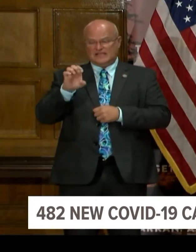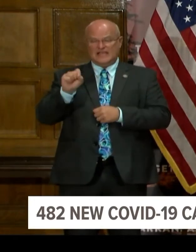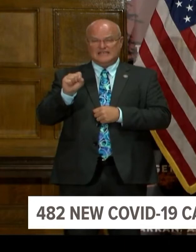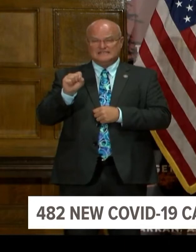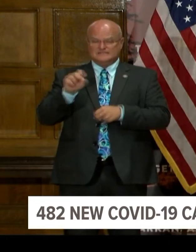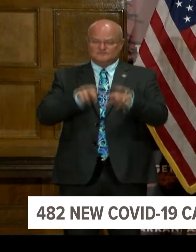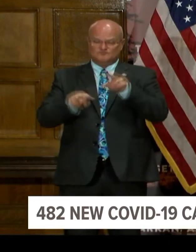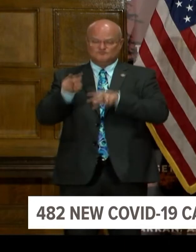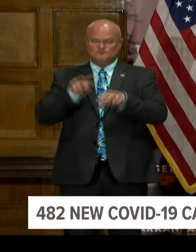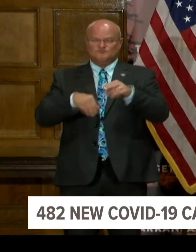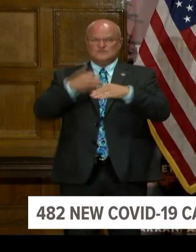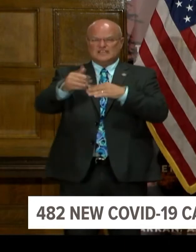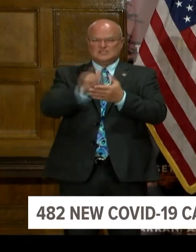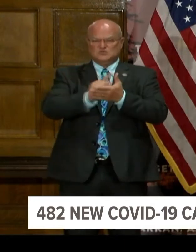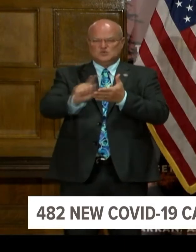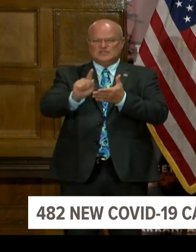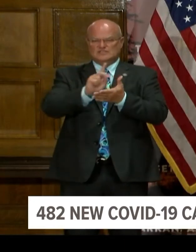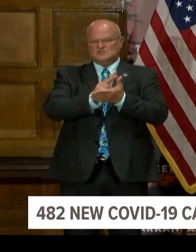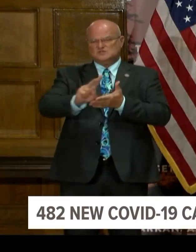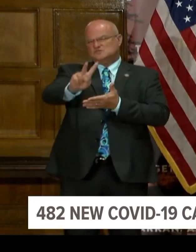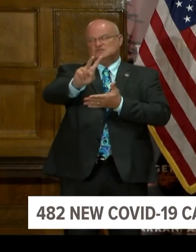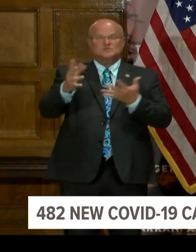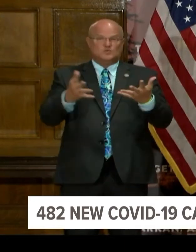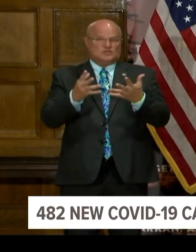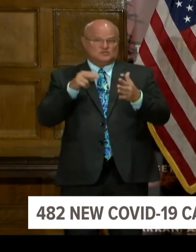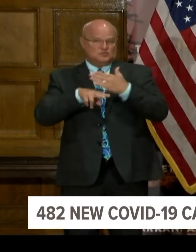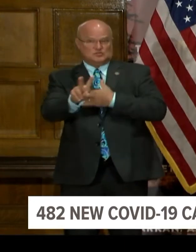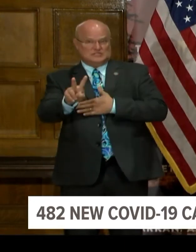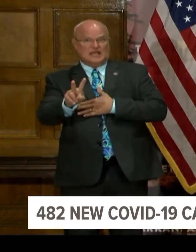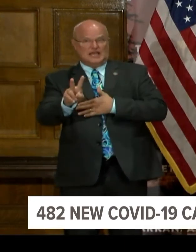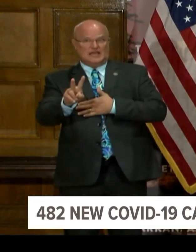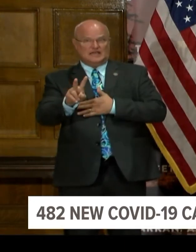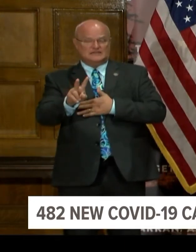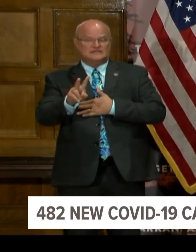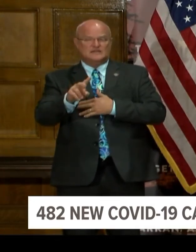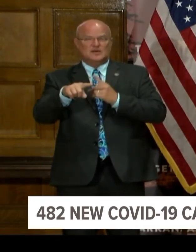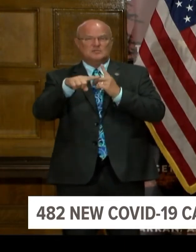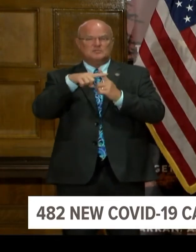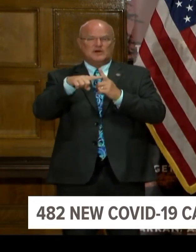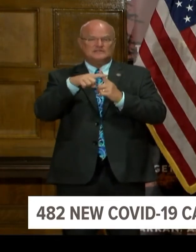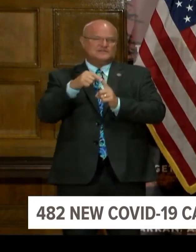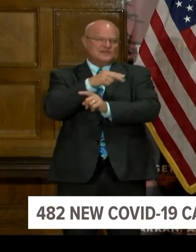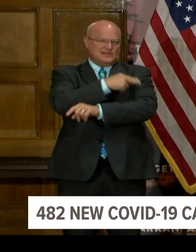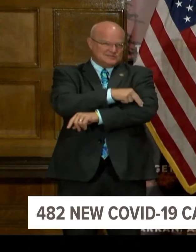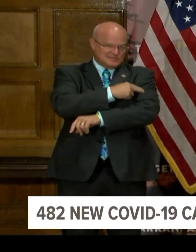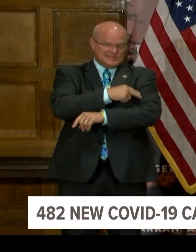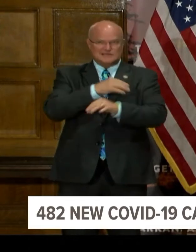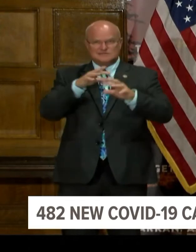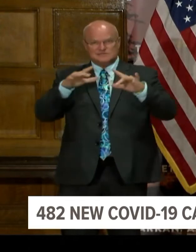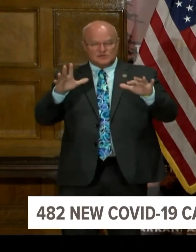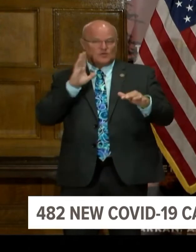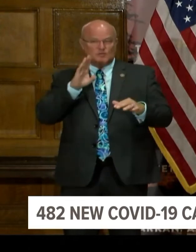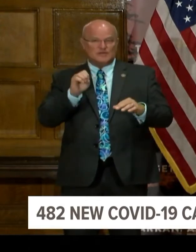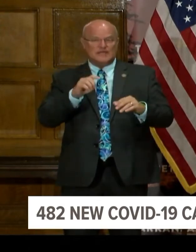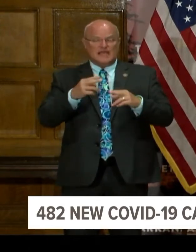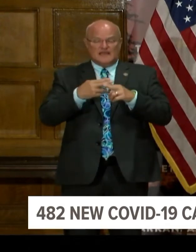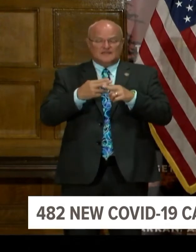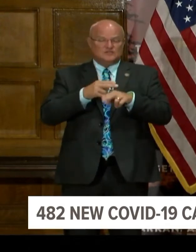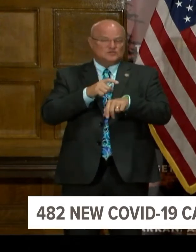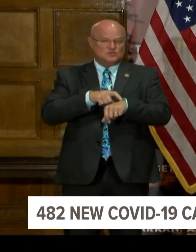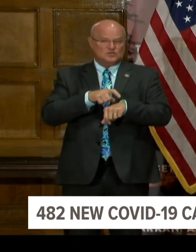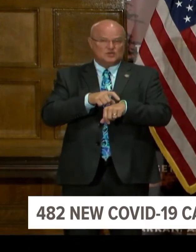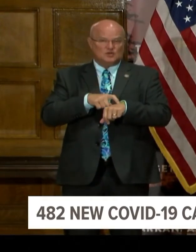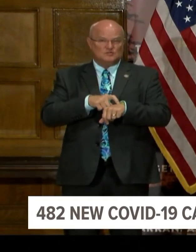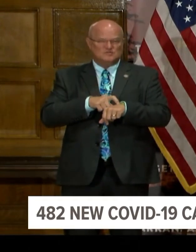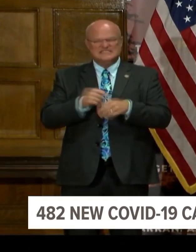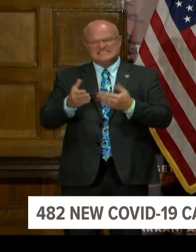and looking out over the next week and saying this is what you project our cumulative hospitalizations are going to be. And the short term